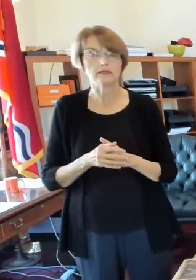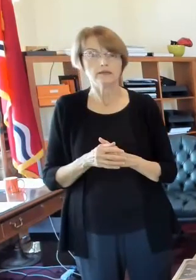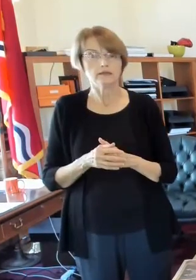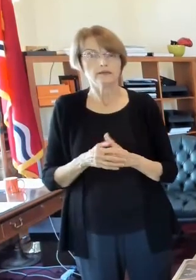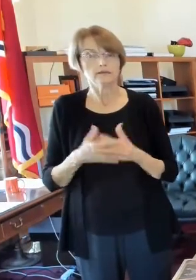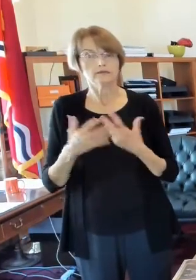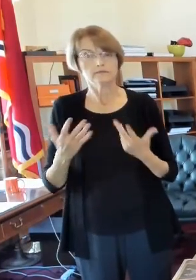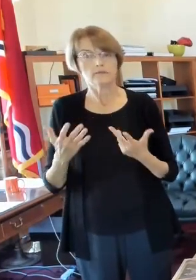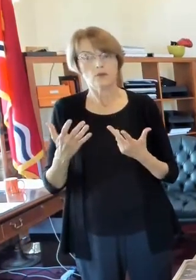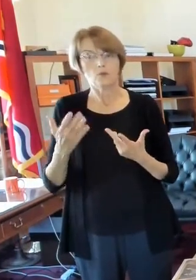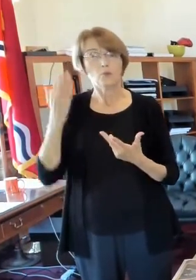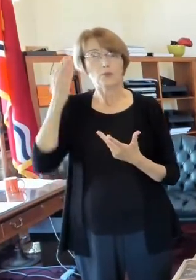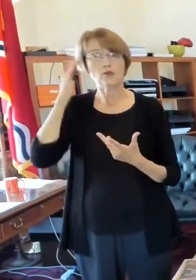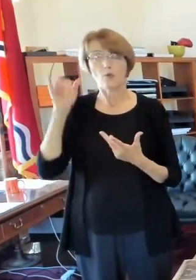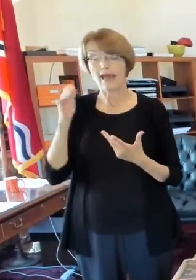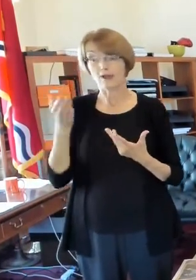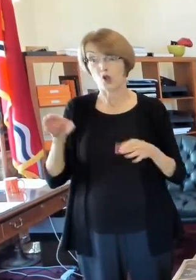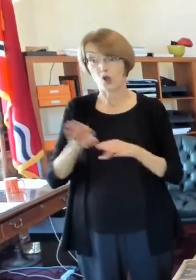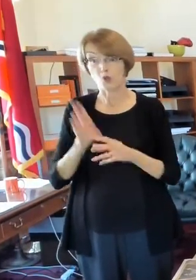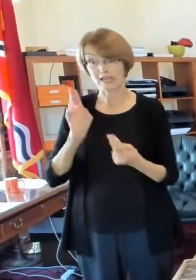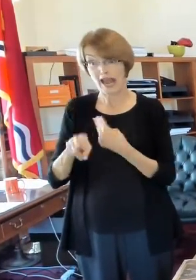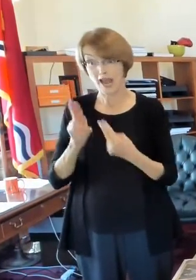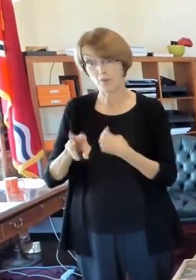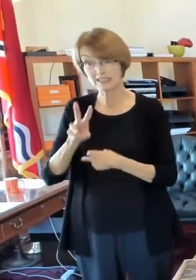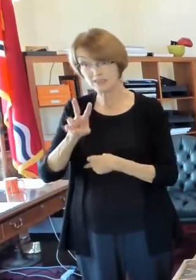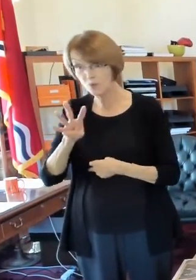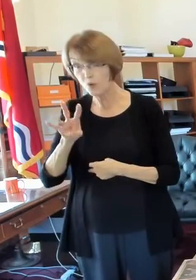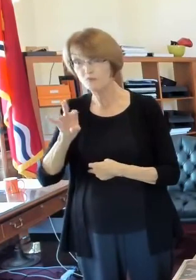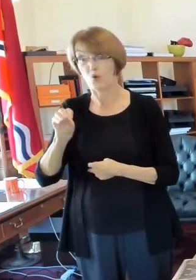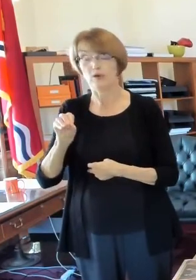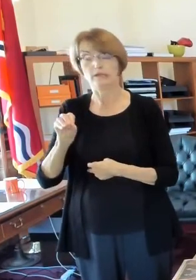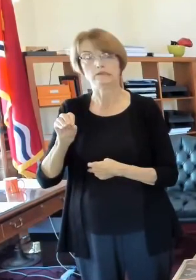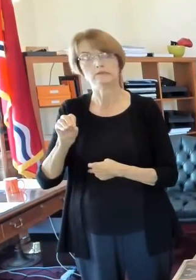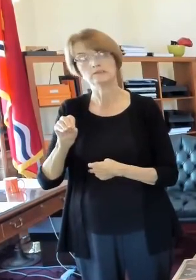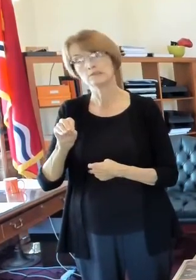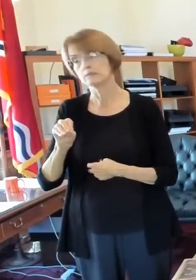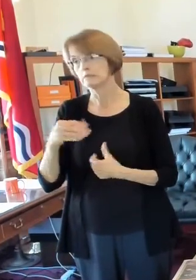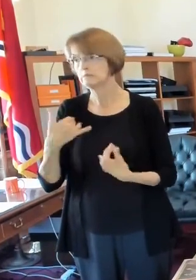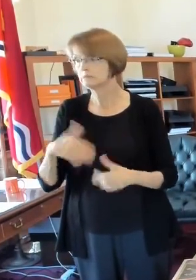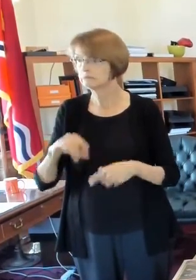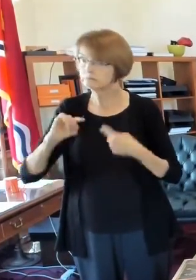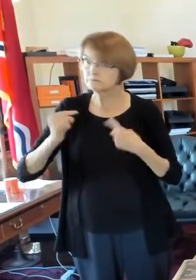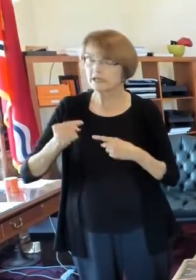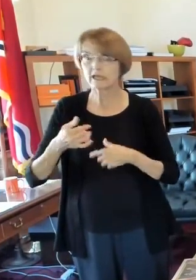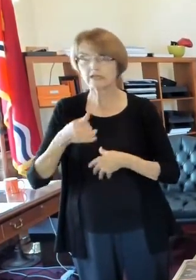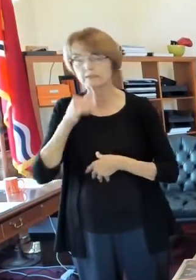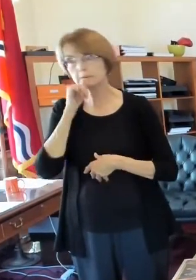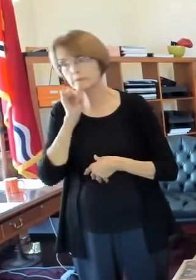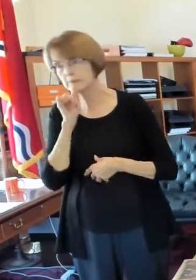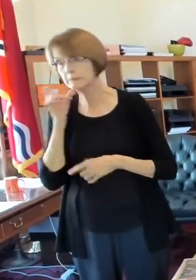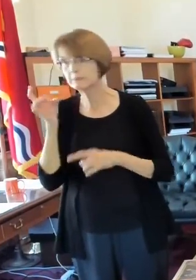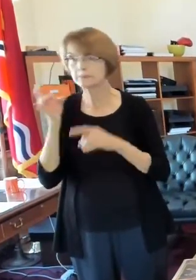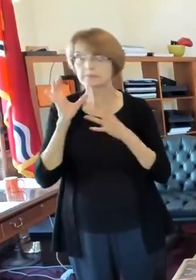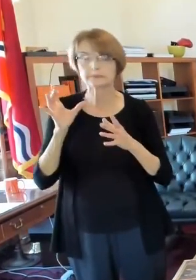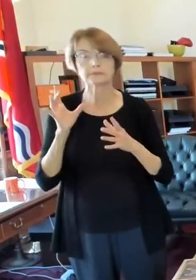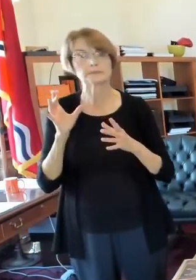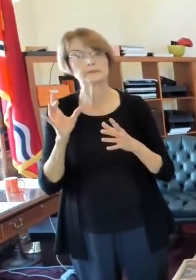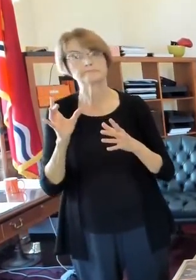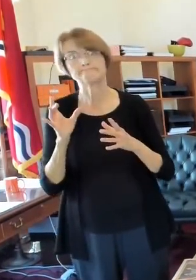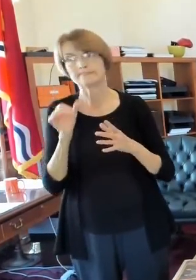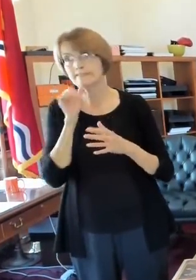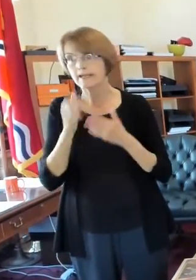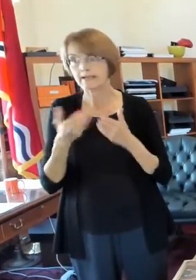it's definitely inconvenient and it's a pain in the neck when the road that you want to go on is closed,